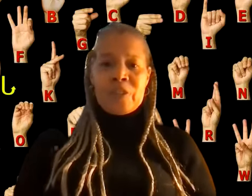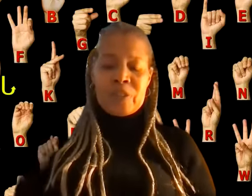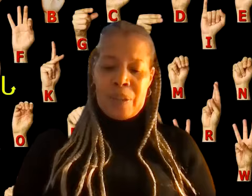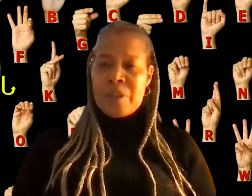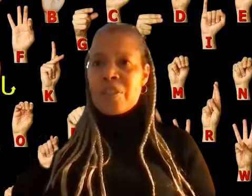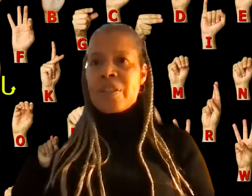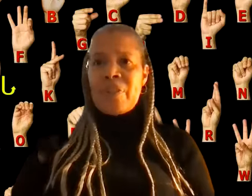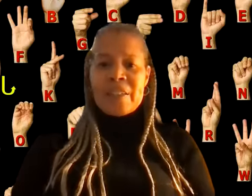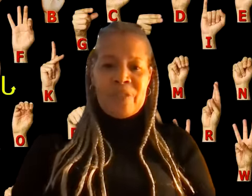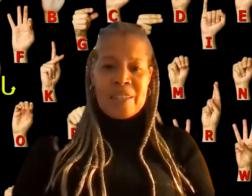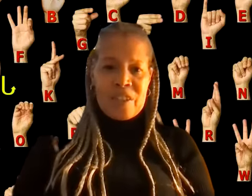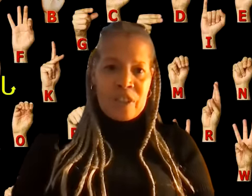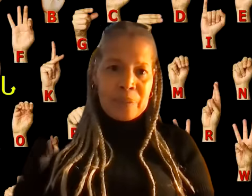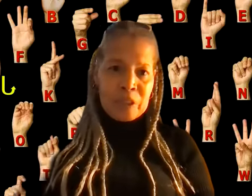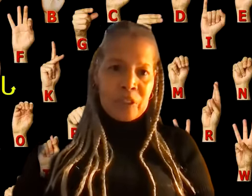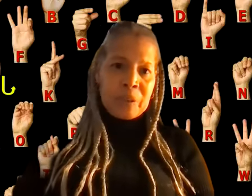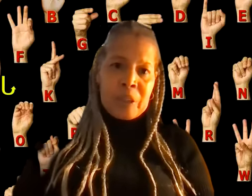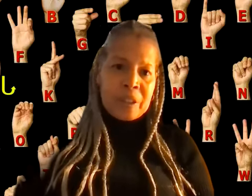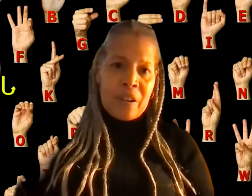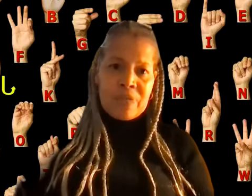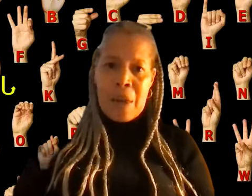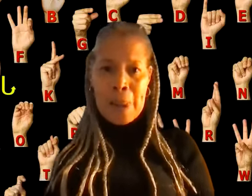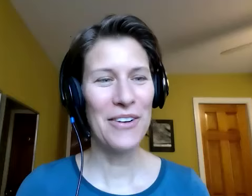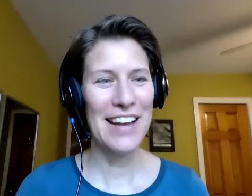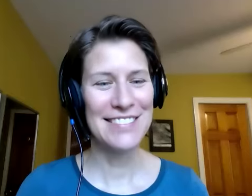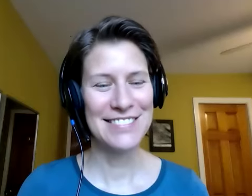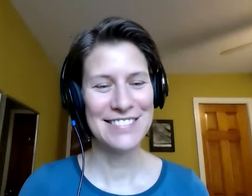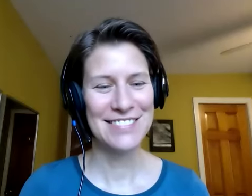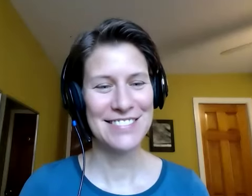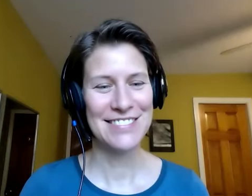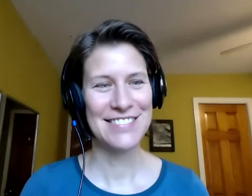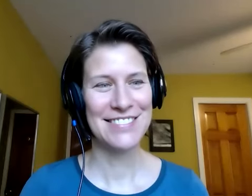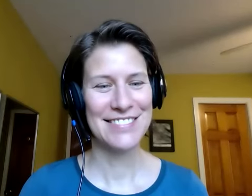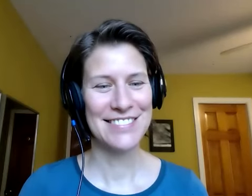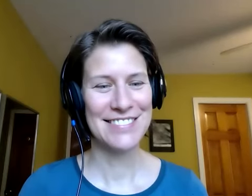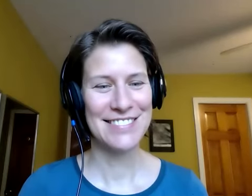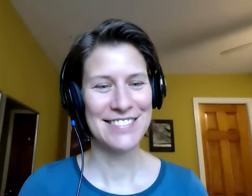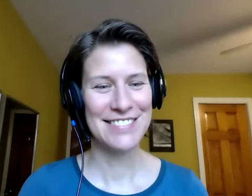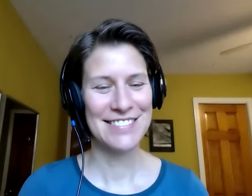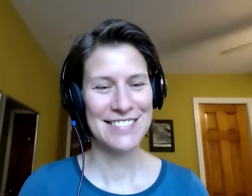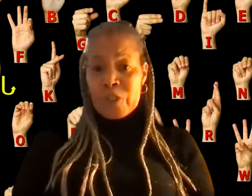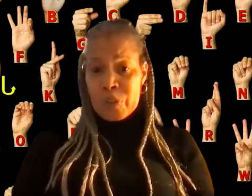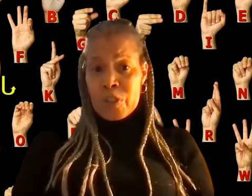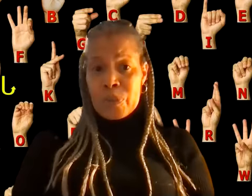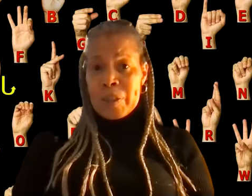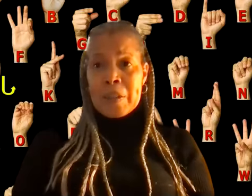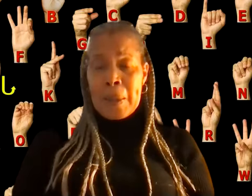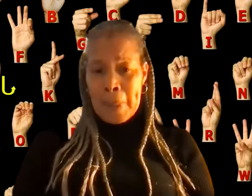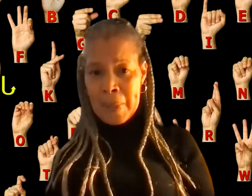you. So let me just see if I can find the show. I'm going to turn the recording off. Okay. Hold on a second. And thank you again for doing this with me. Oh,